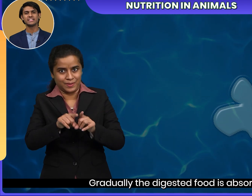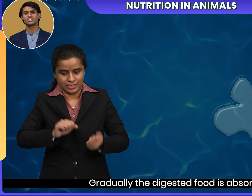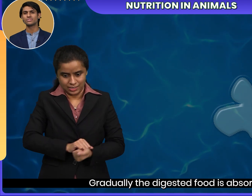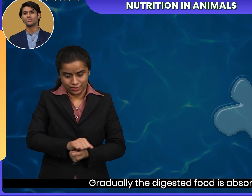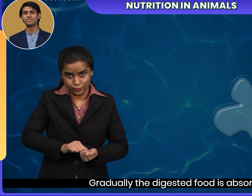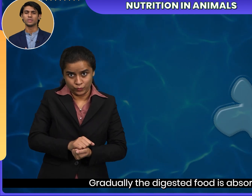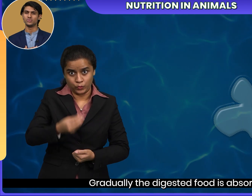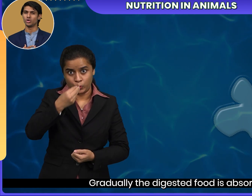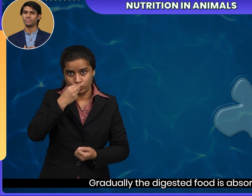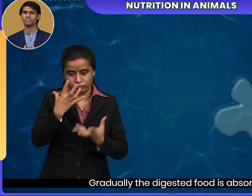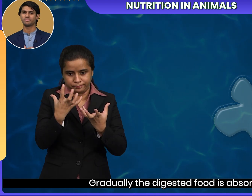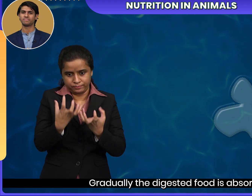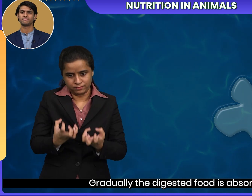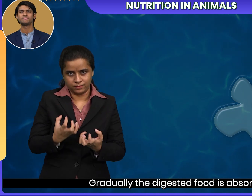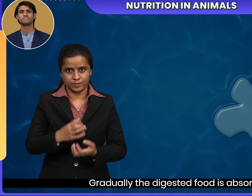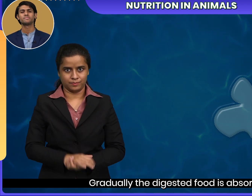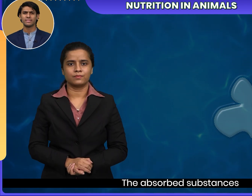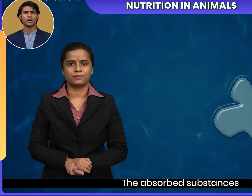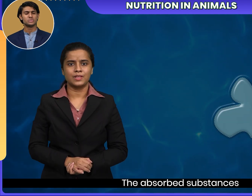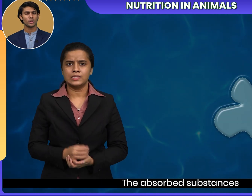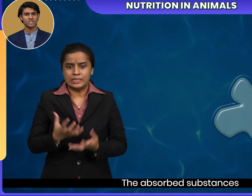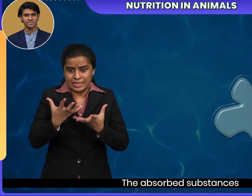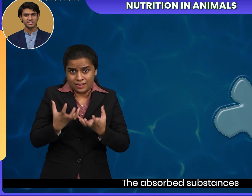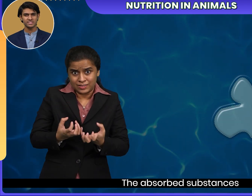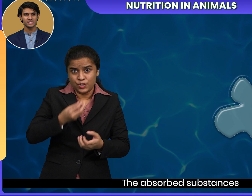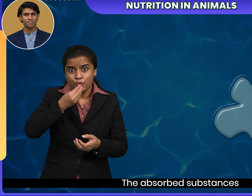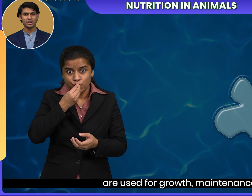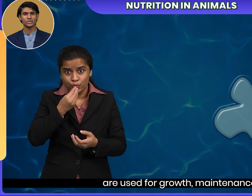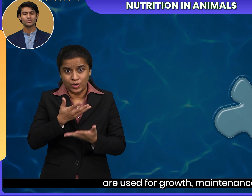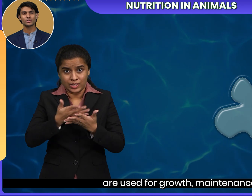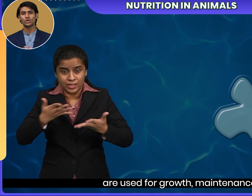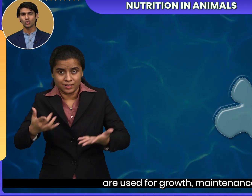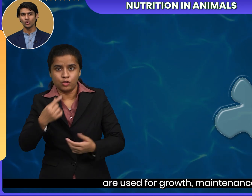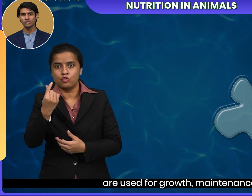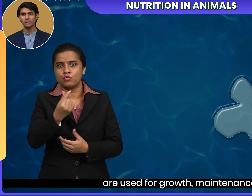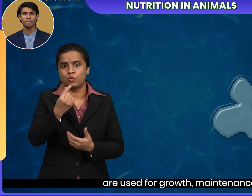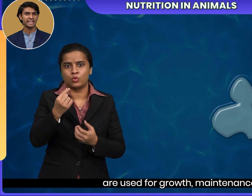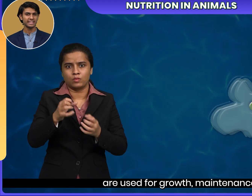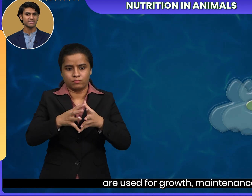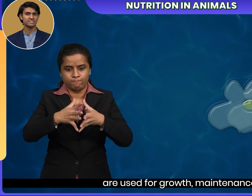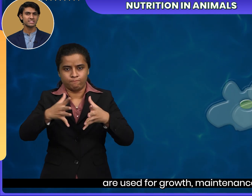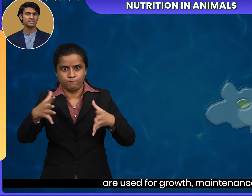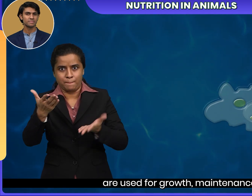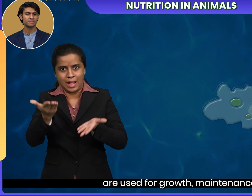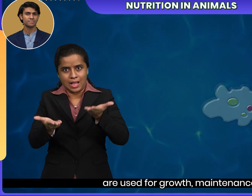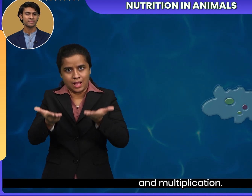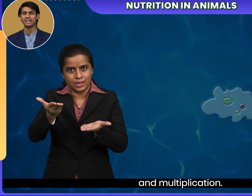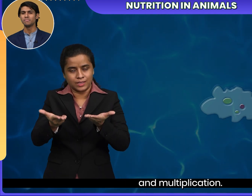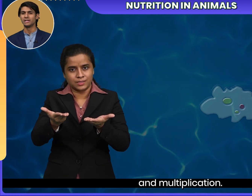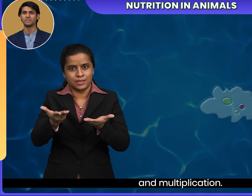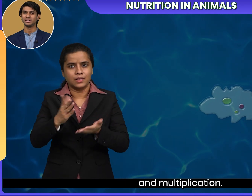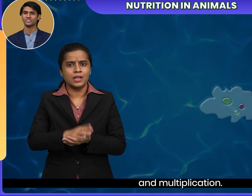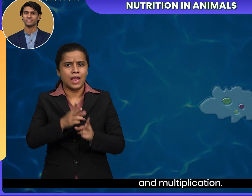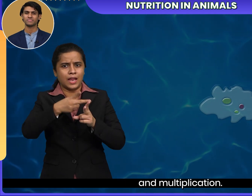Gradually, the digested food is absorbed. The absorbed substances are used for growth, maintenance,